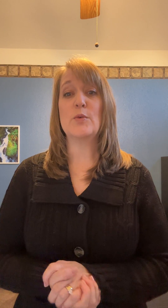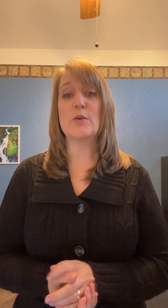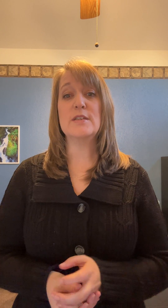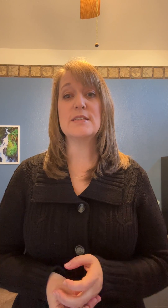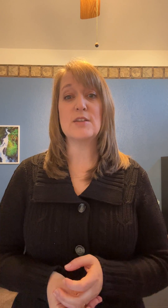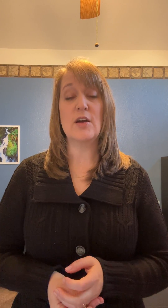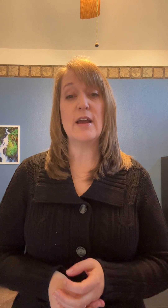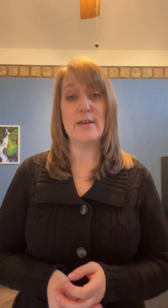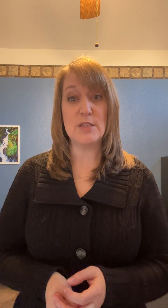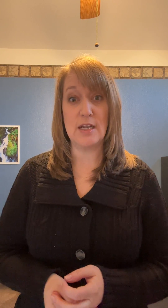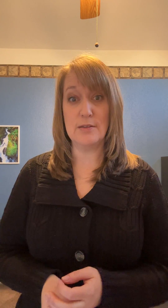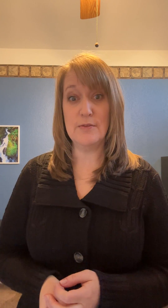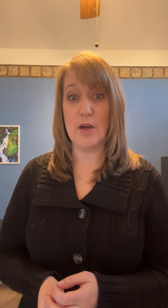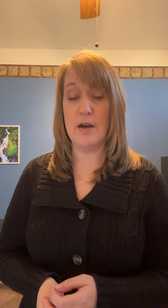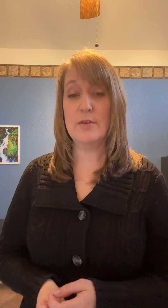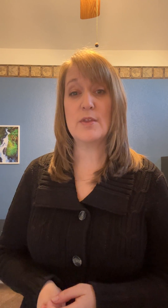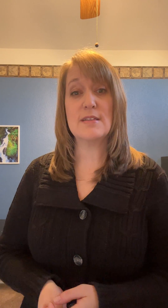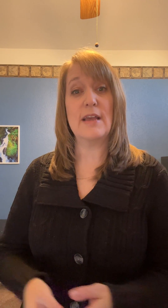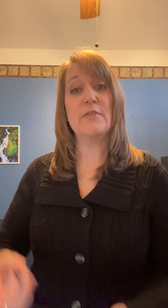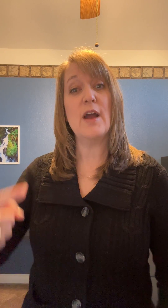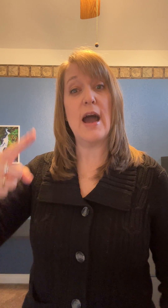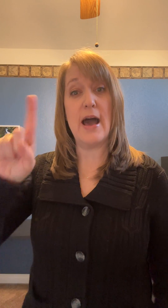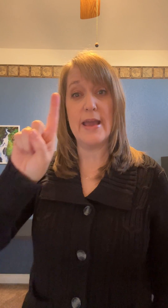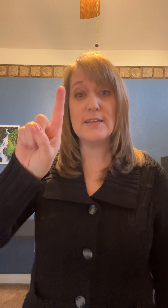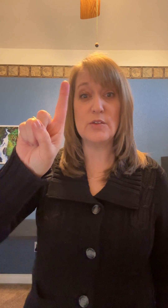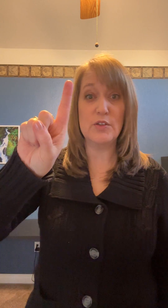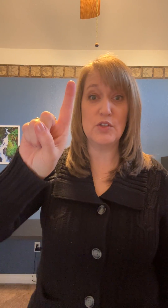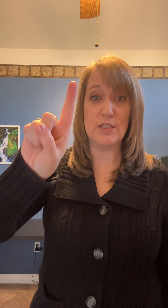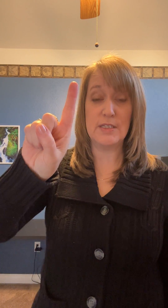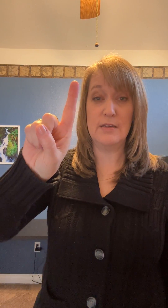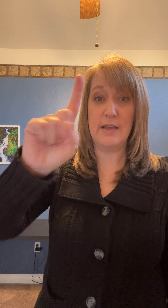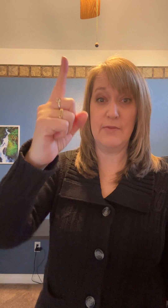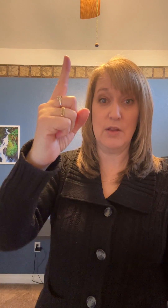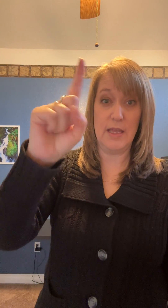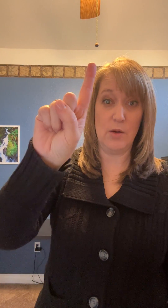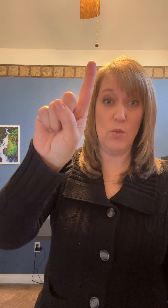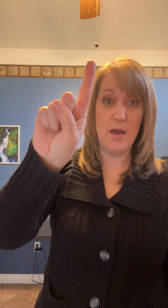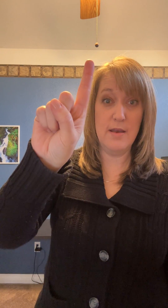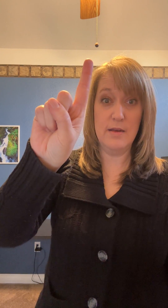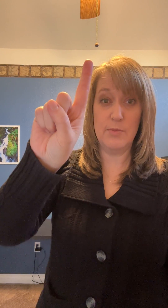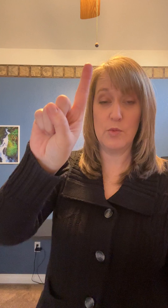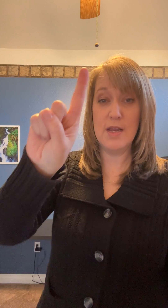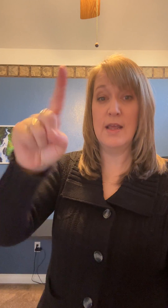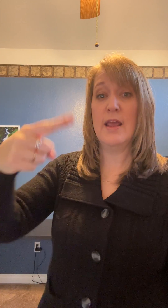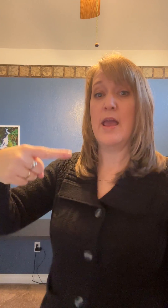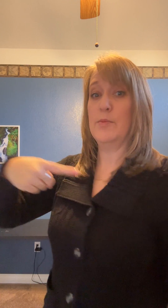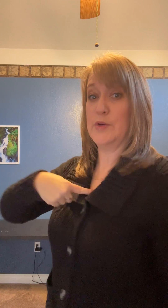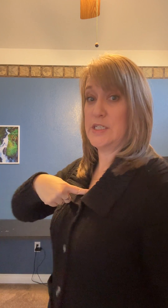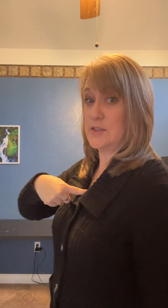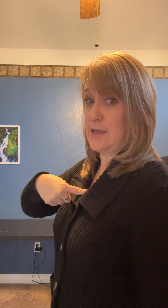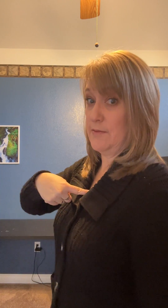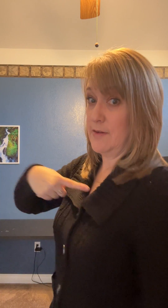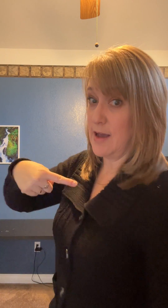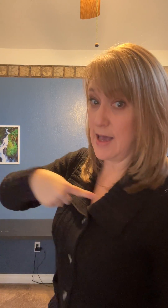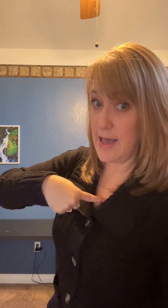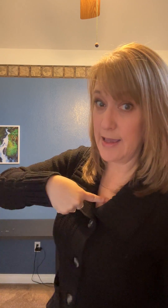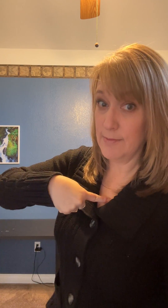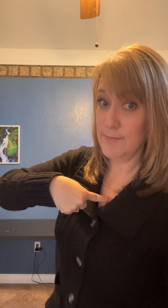going to start, I am a child of God, with the sign for I. So you just have a one, number one, and point to yourself. I.